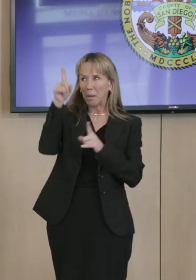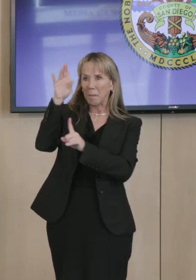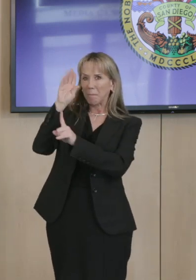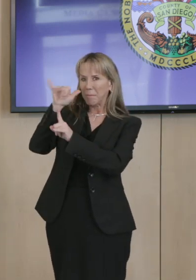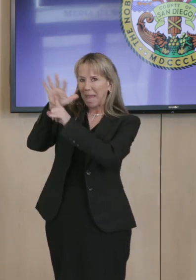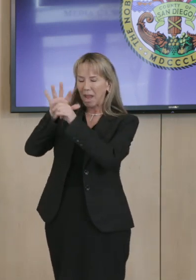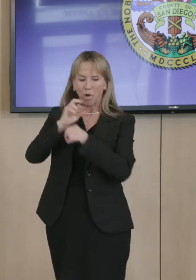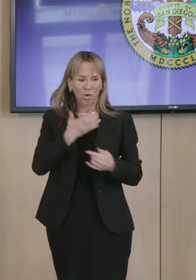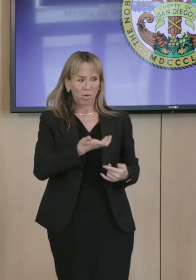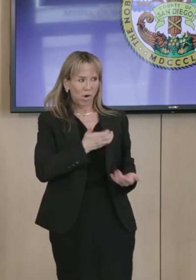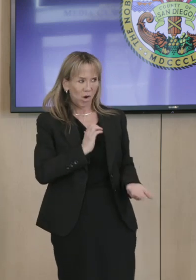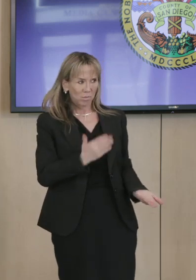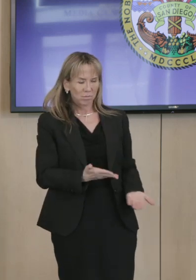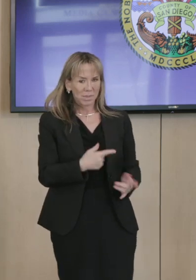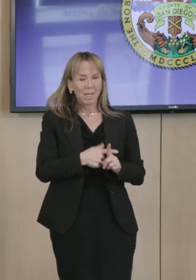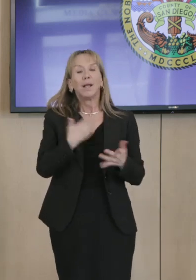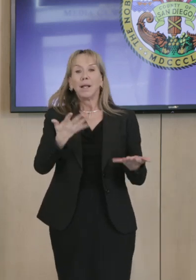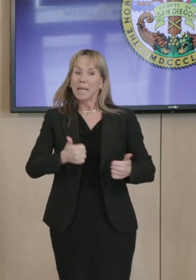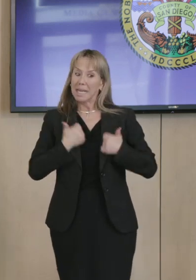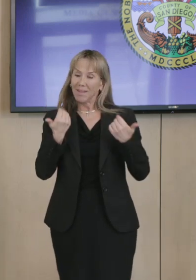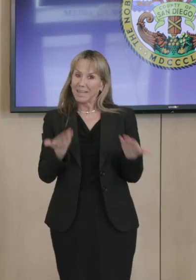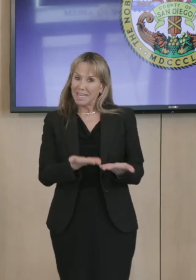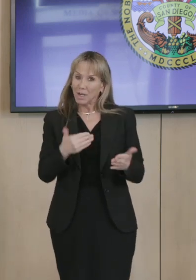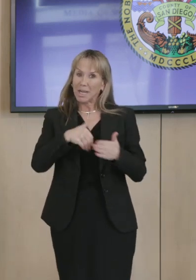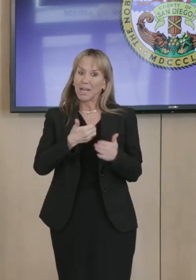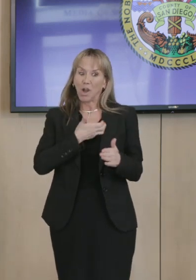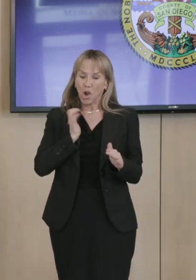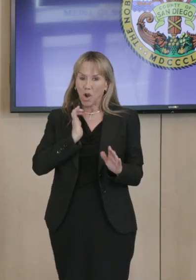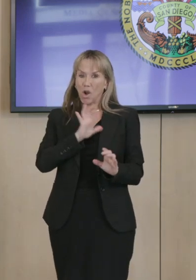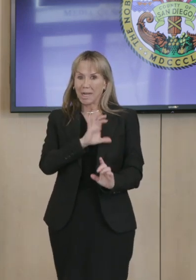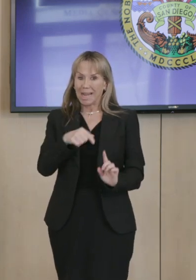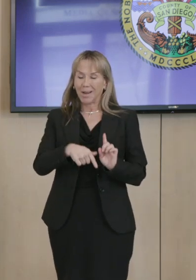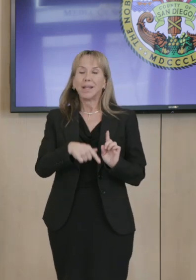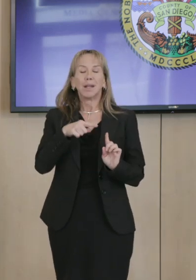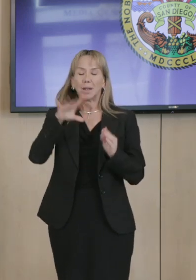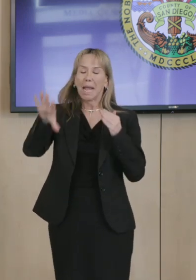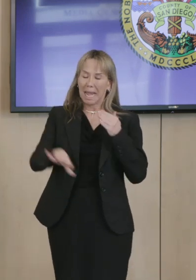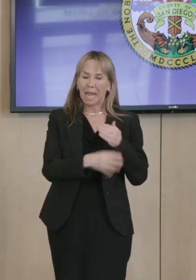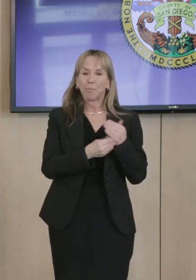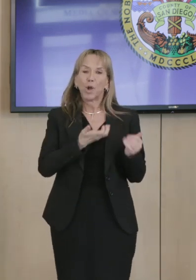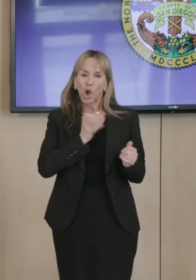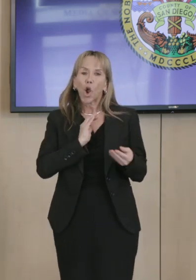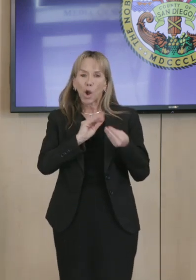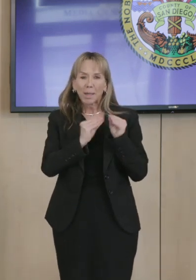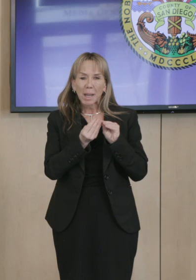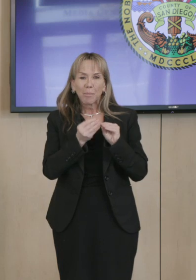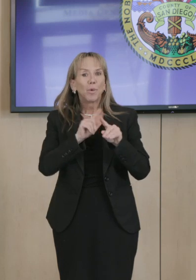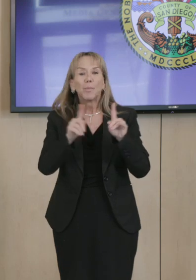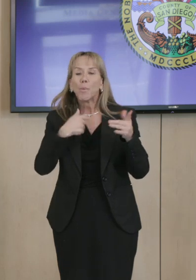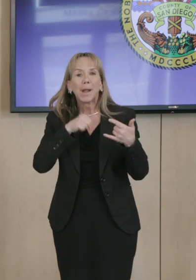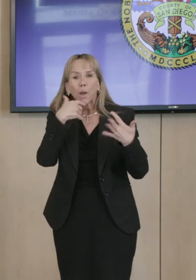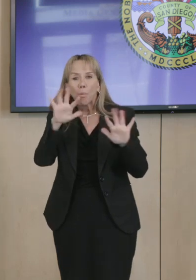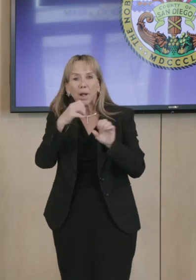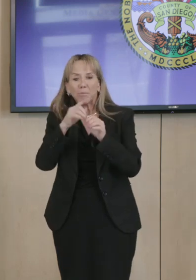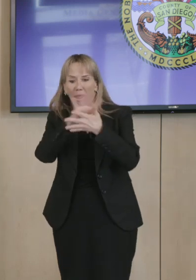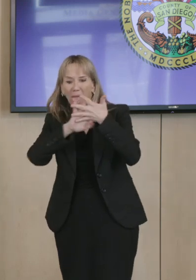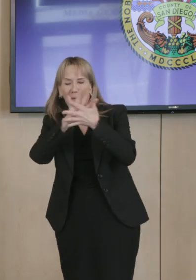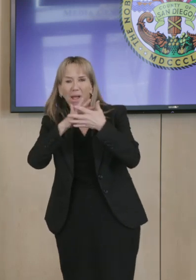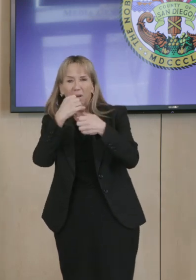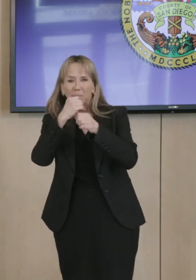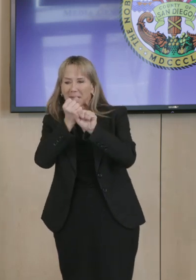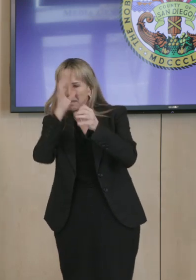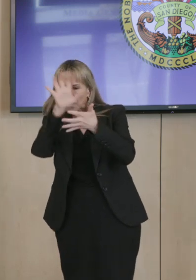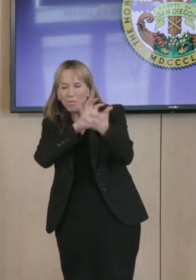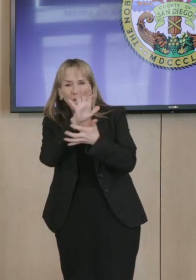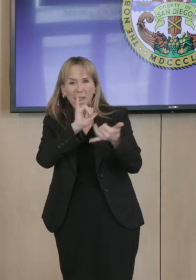case, that is our resident, and is in our numbers. But in order to not have that type of confusion, it's important that